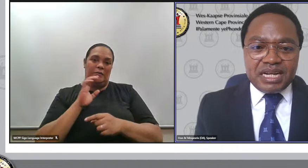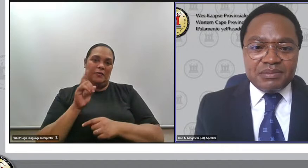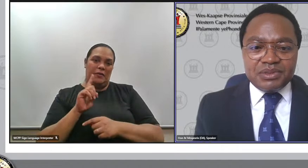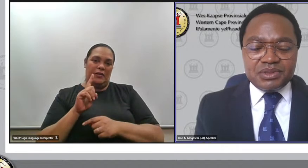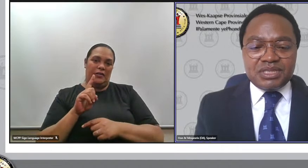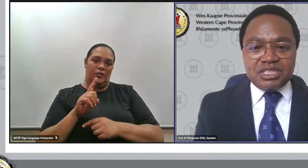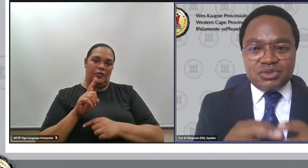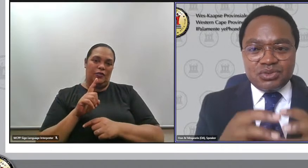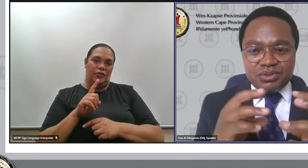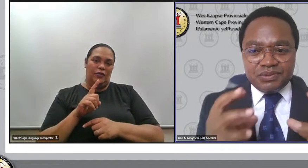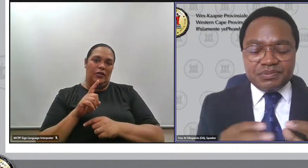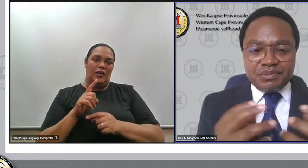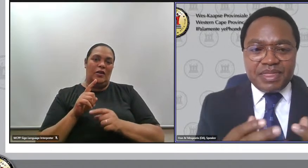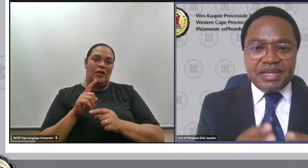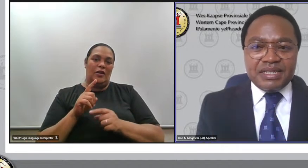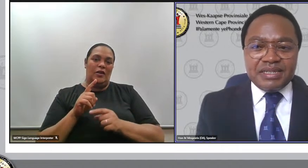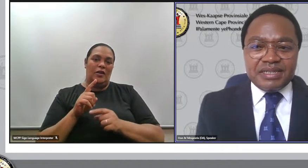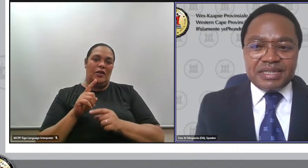to